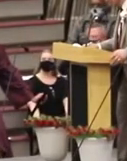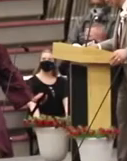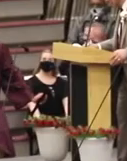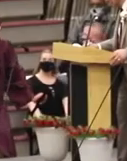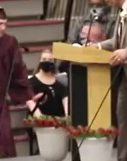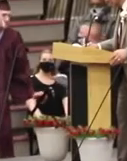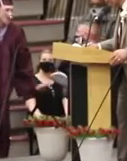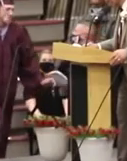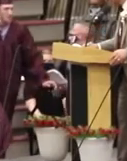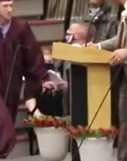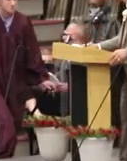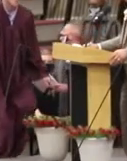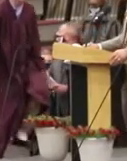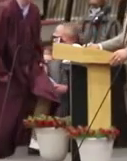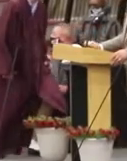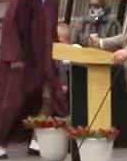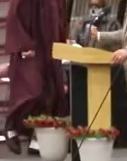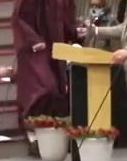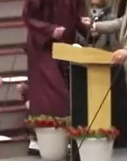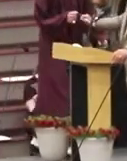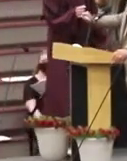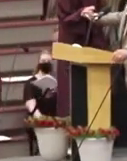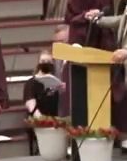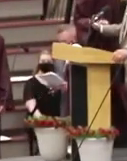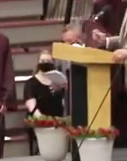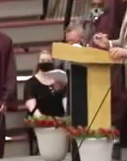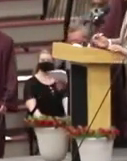Michael James Lorenzetti.